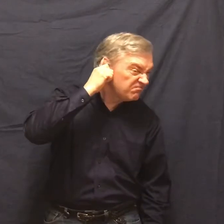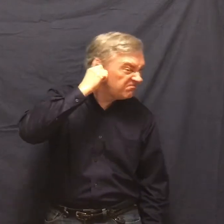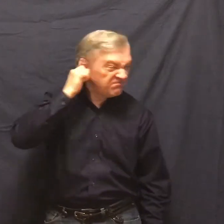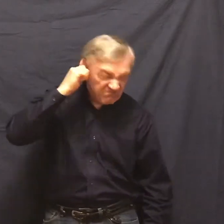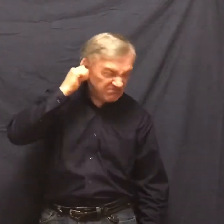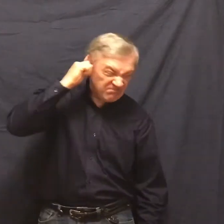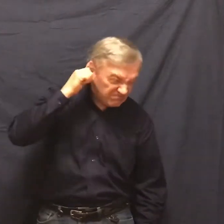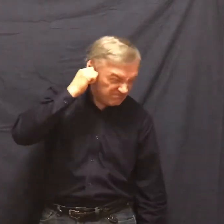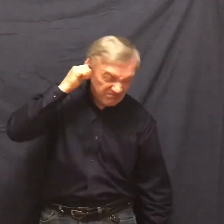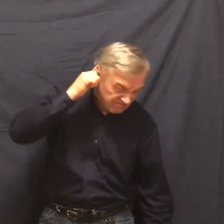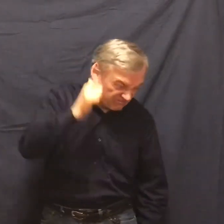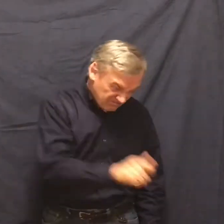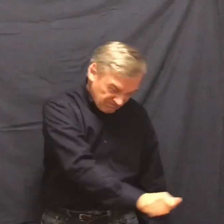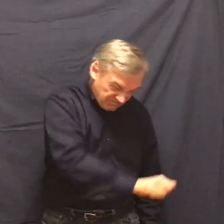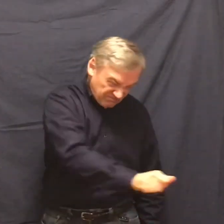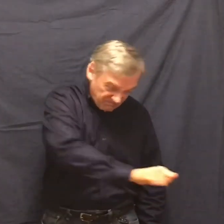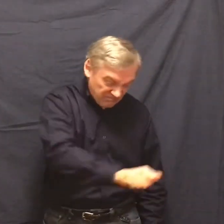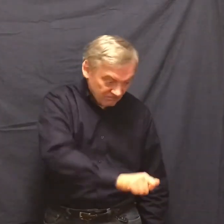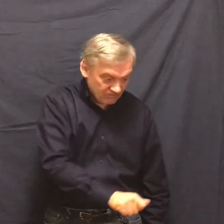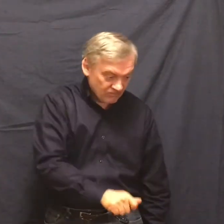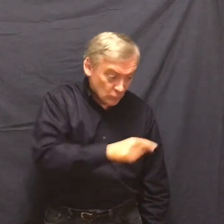"Listen to me, you crazy jerk," he said fiercely.